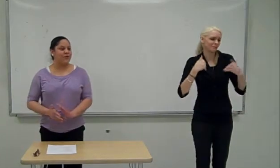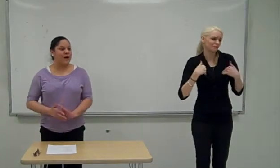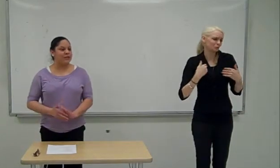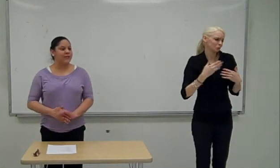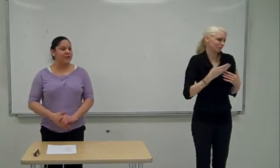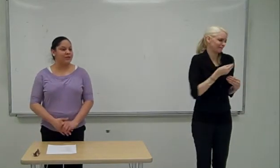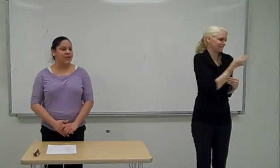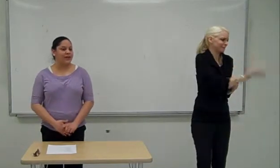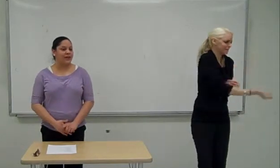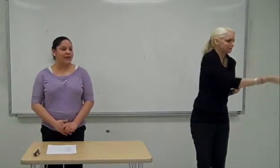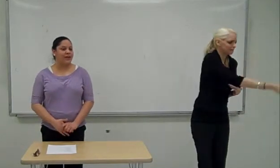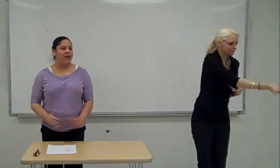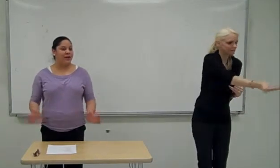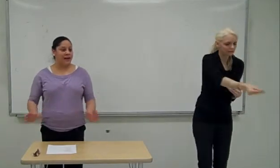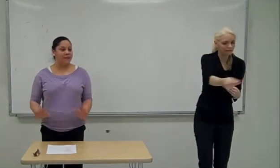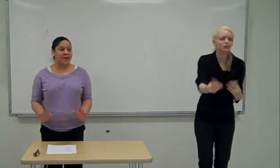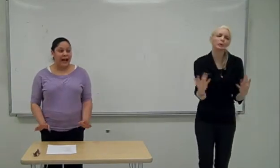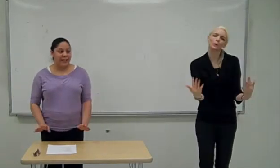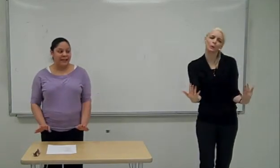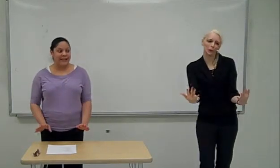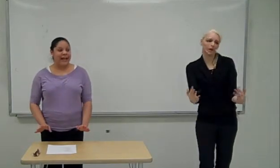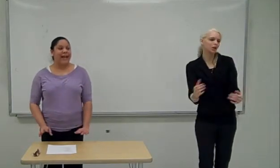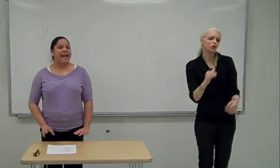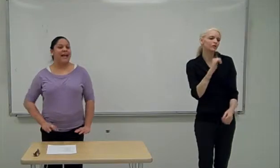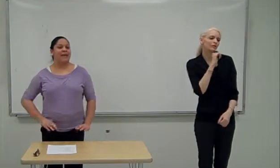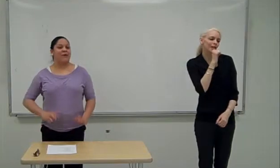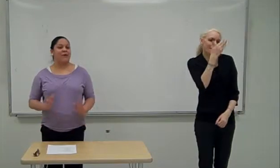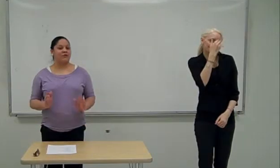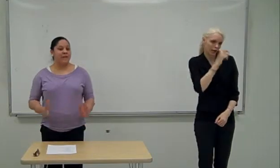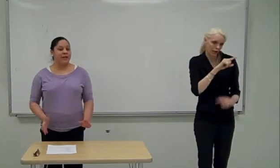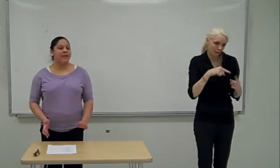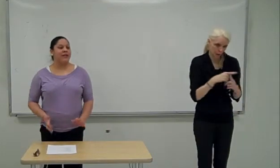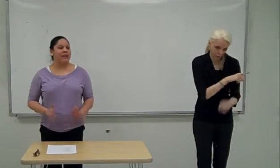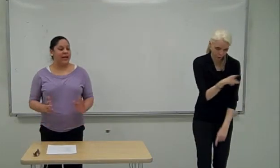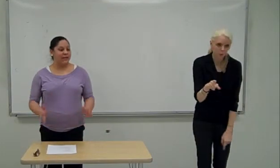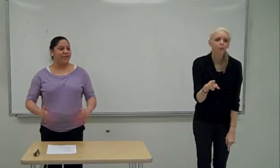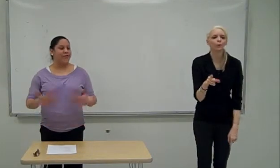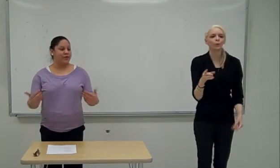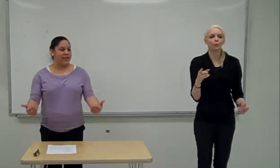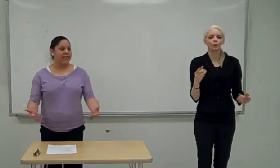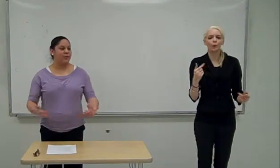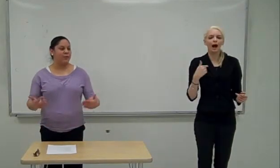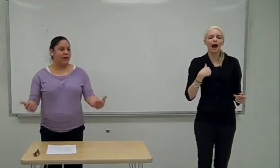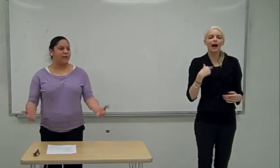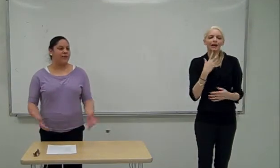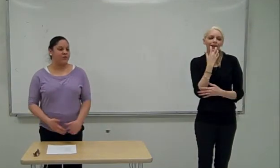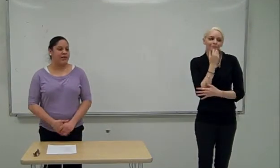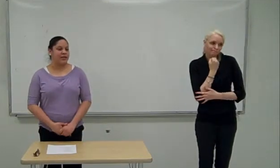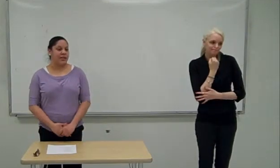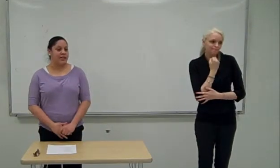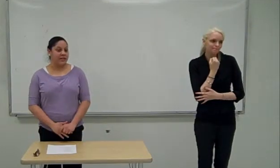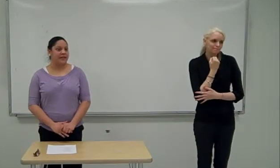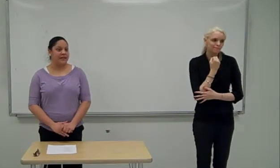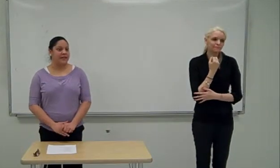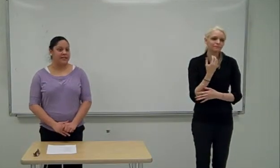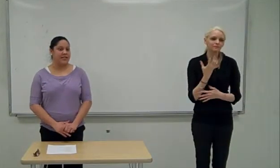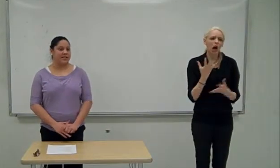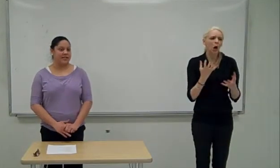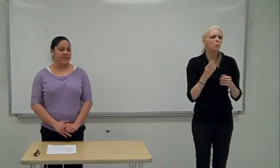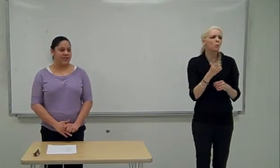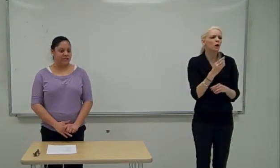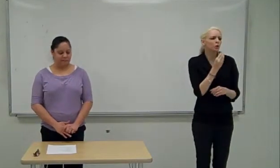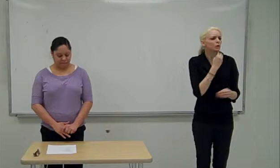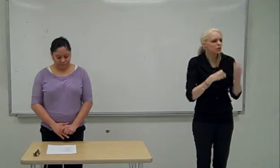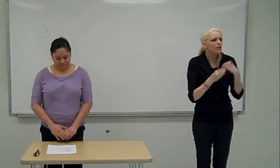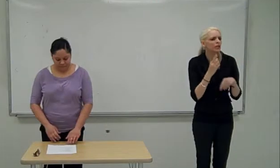So we want them to know that they are not forgotten, and that we really care for their needs, and we want to make sure that they eat at the time